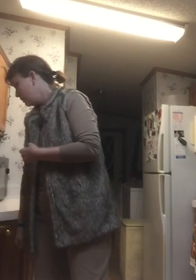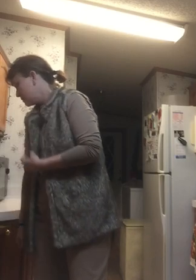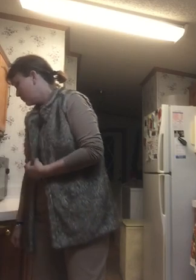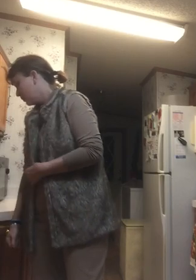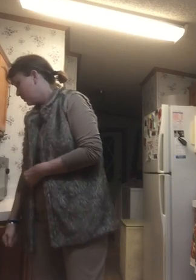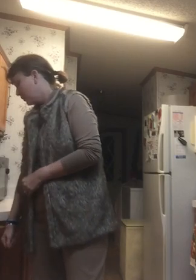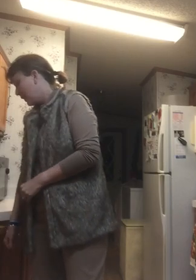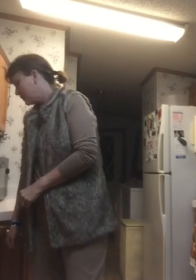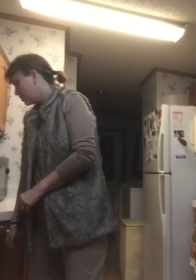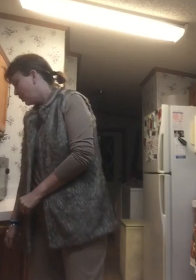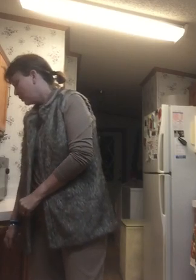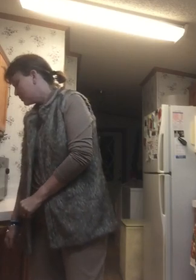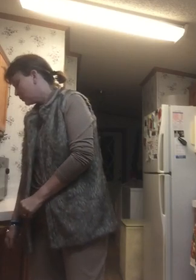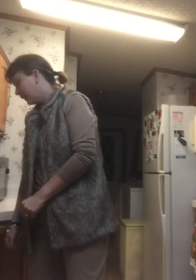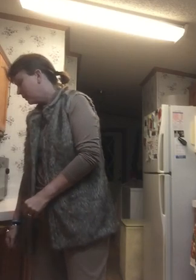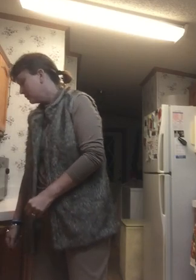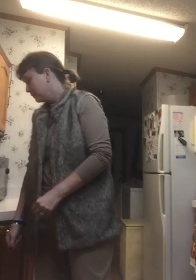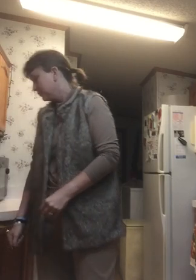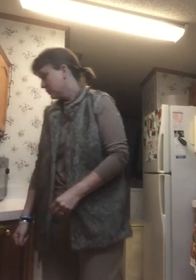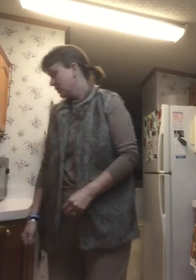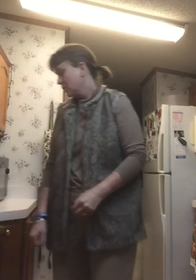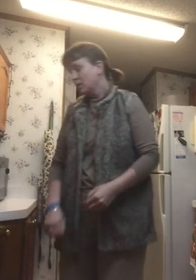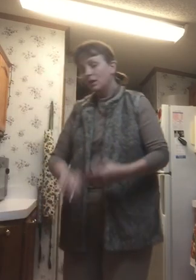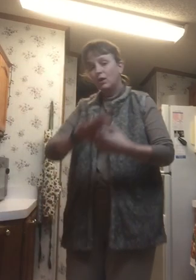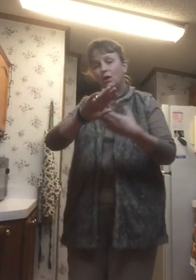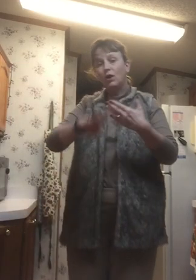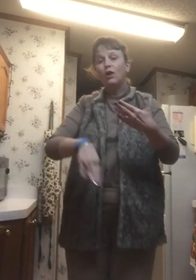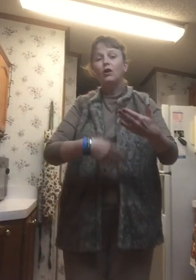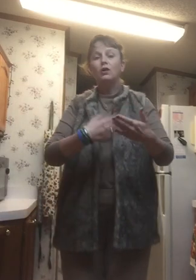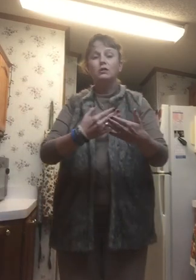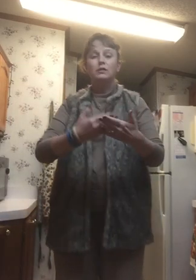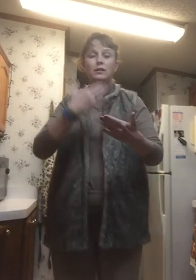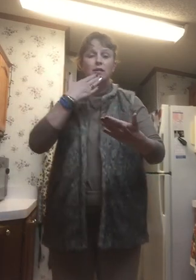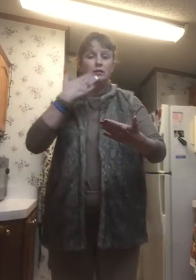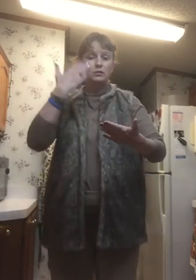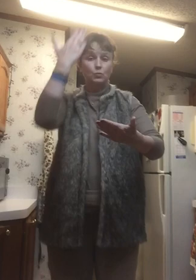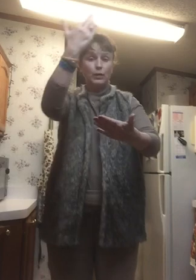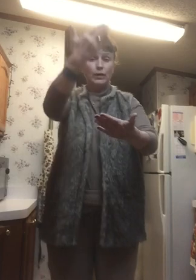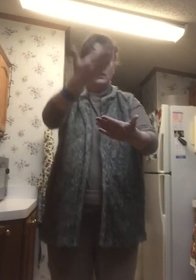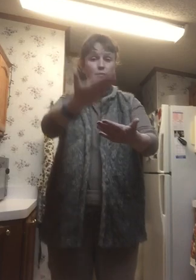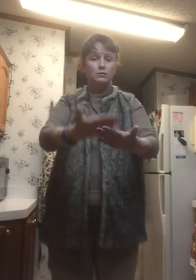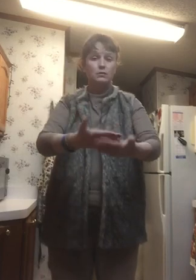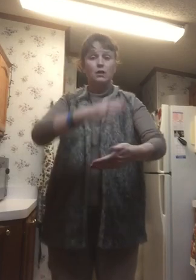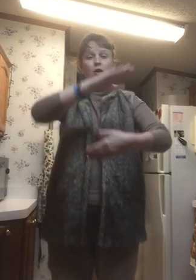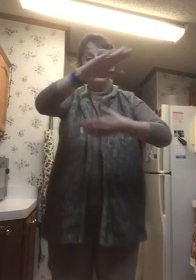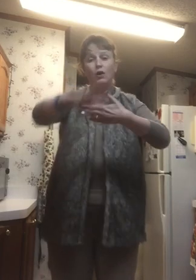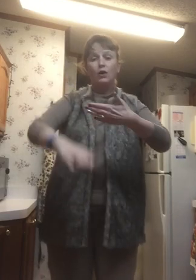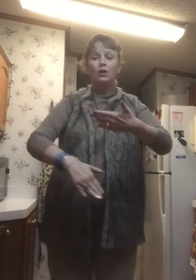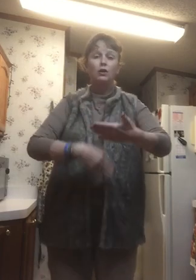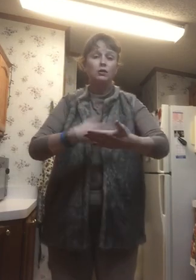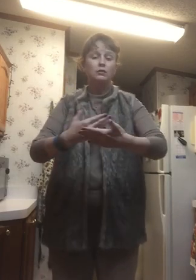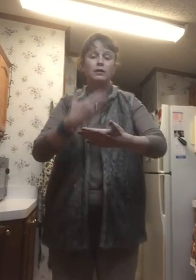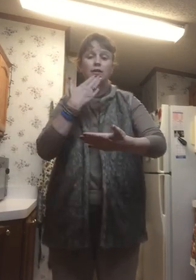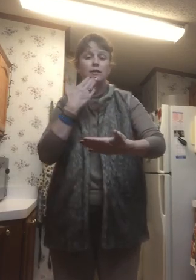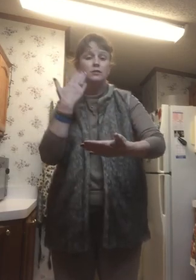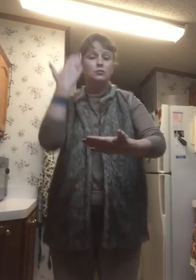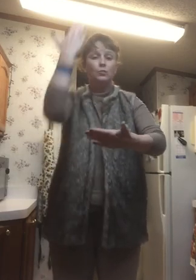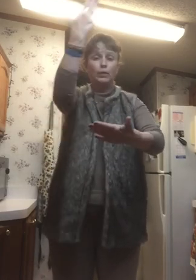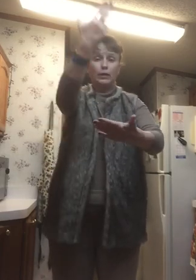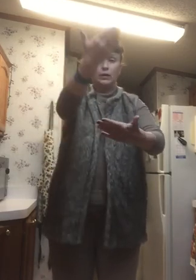So we're going to go back to all is well. All is well. All is